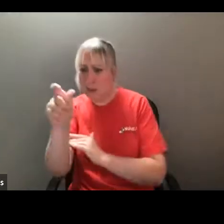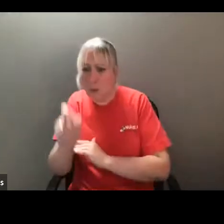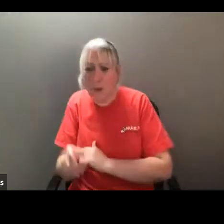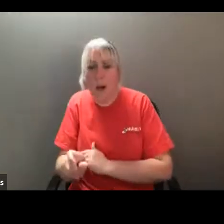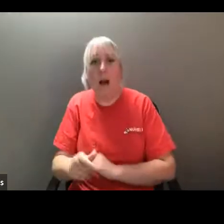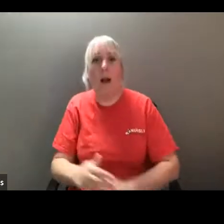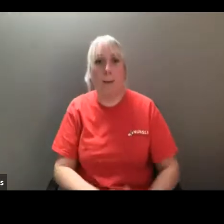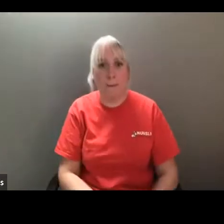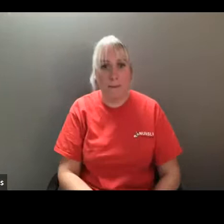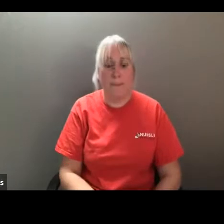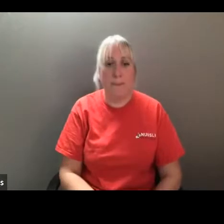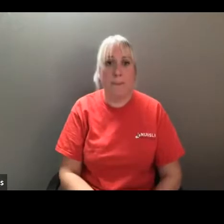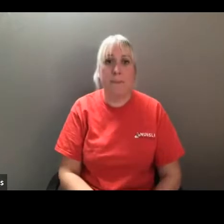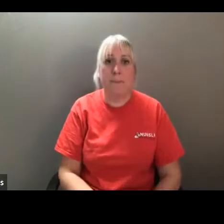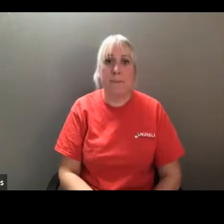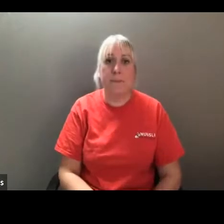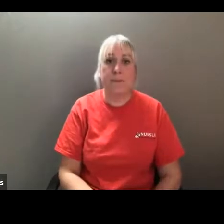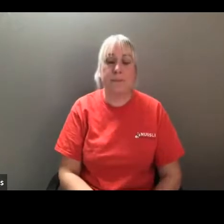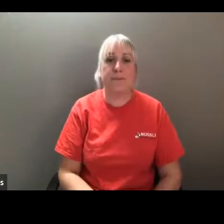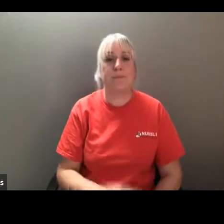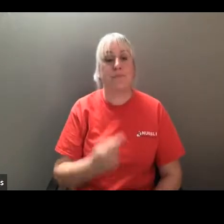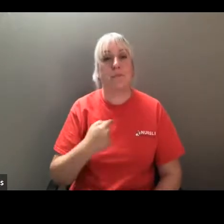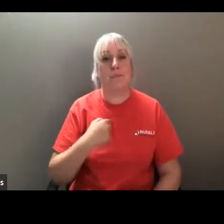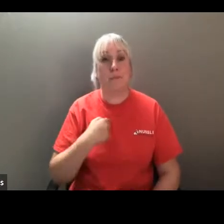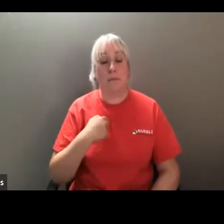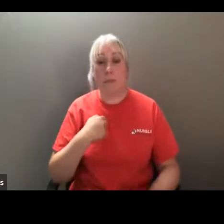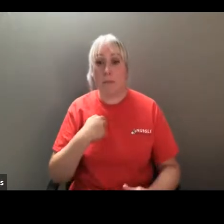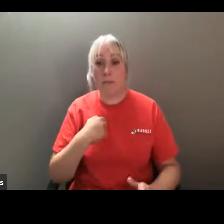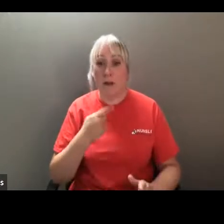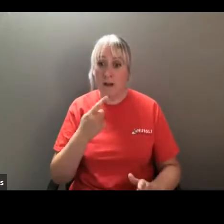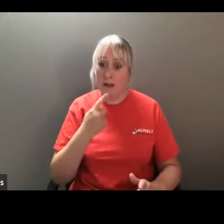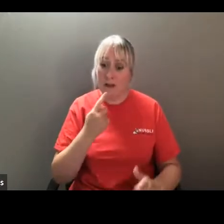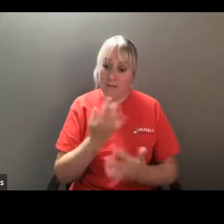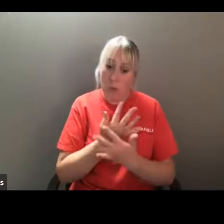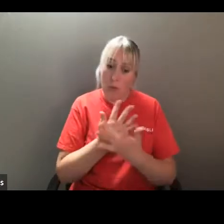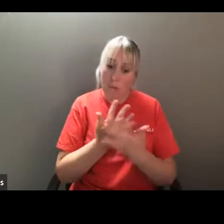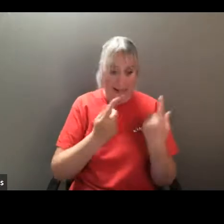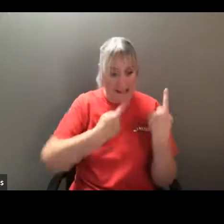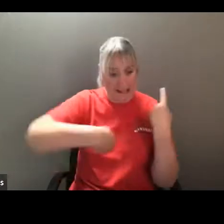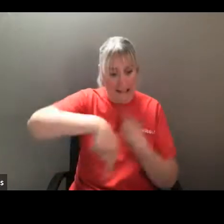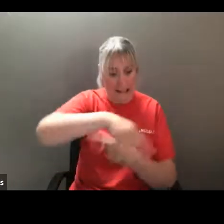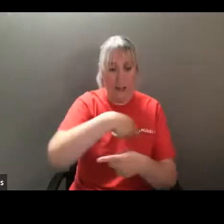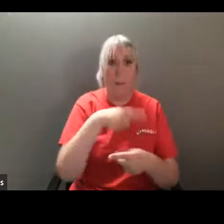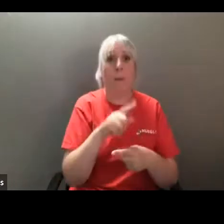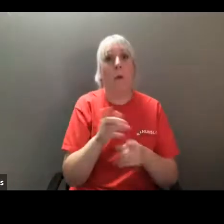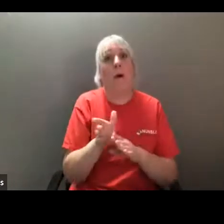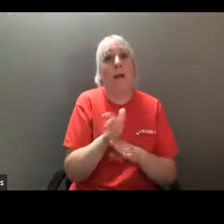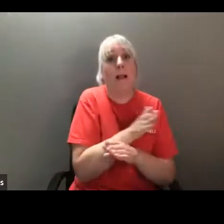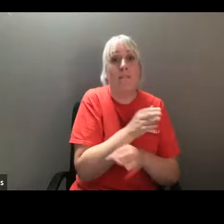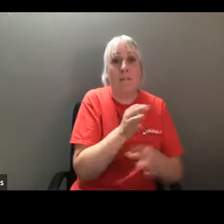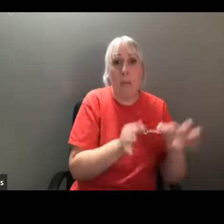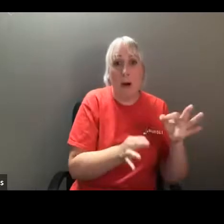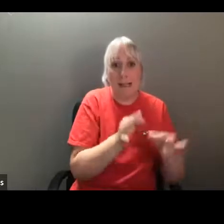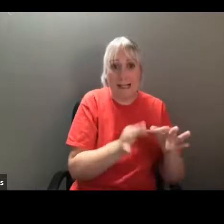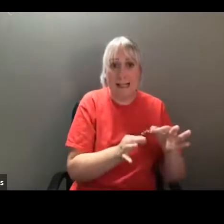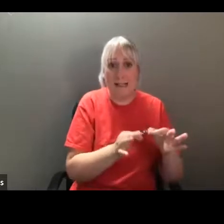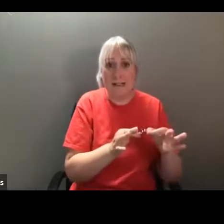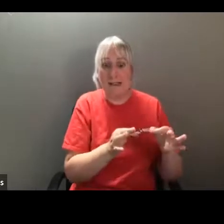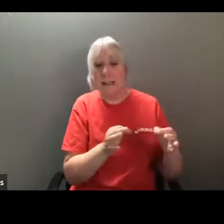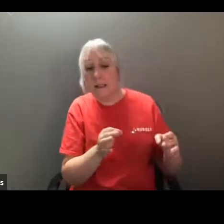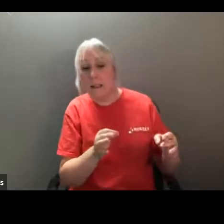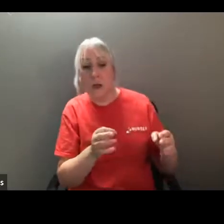I will go back to say that for many of us on the left, the attraction of the UBI is clearly